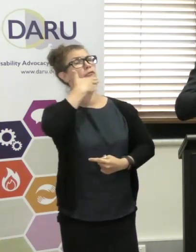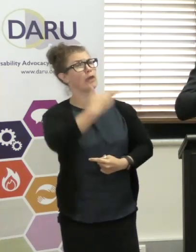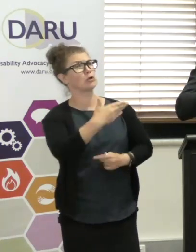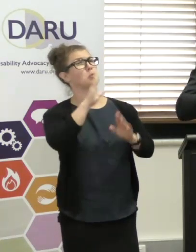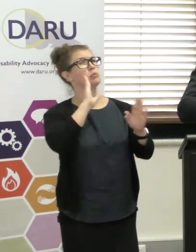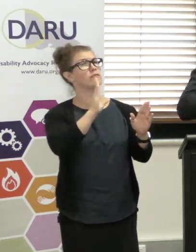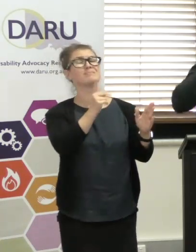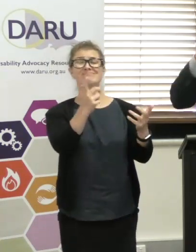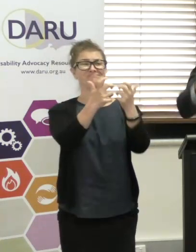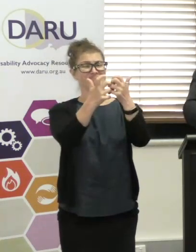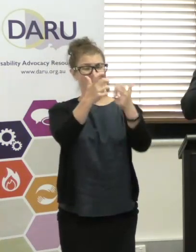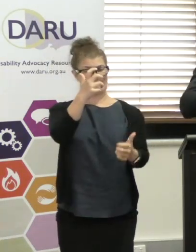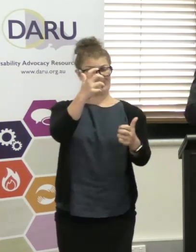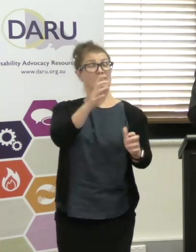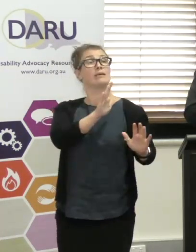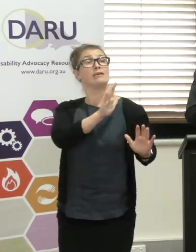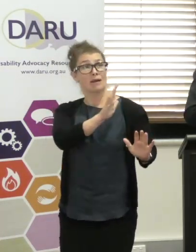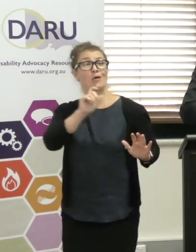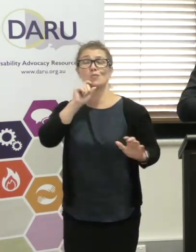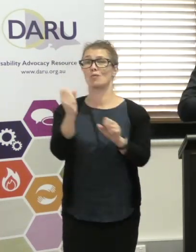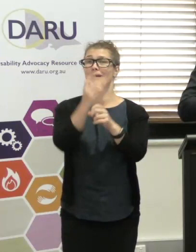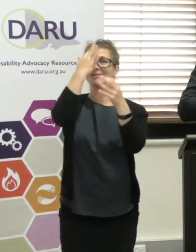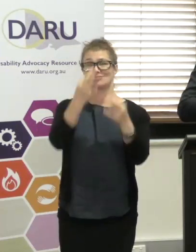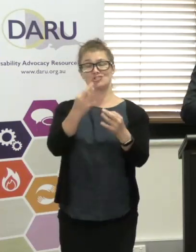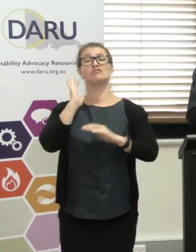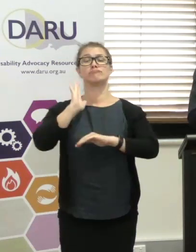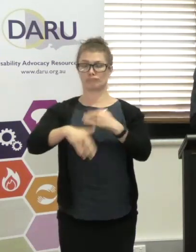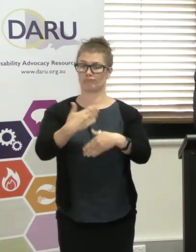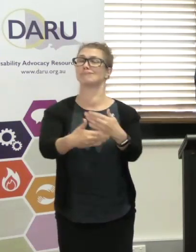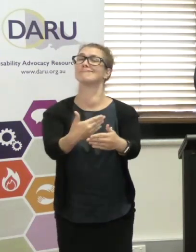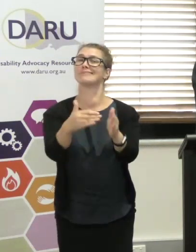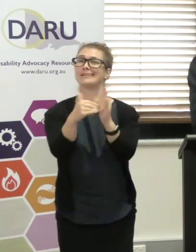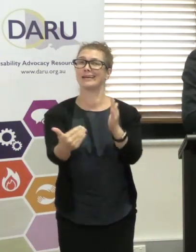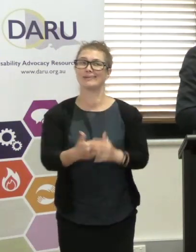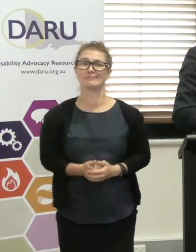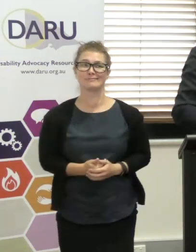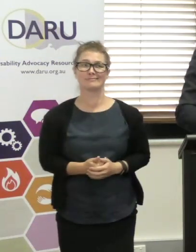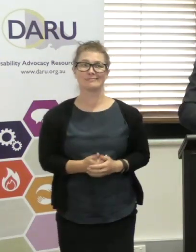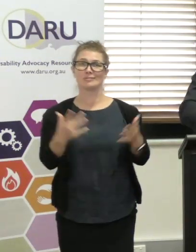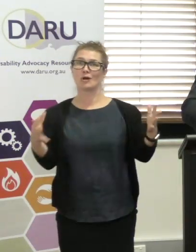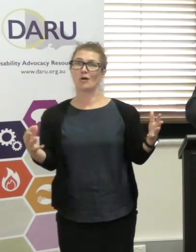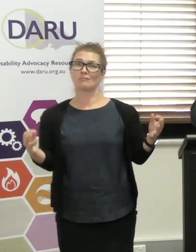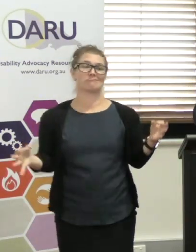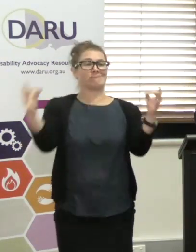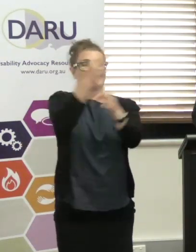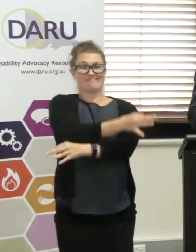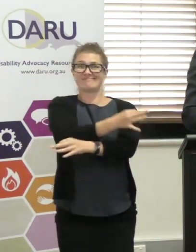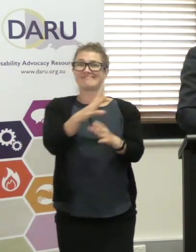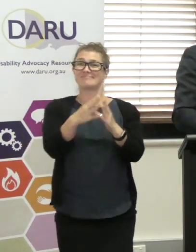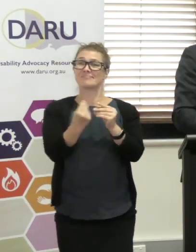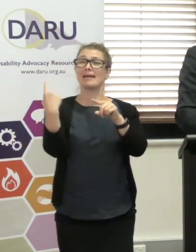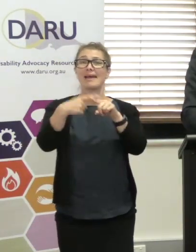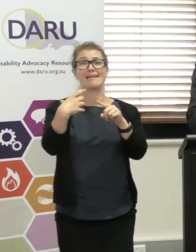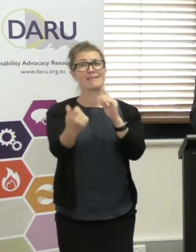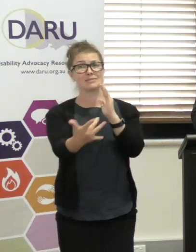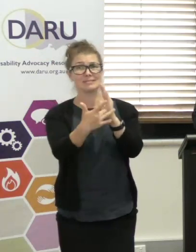it's incompatible, we will make the decision in favour of our values and systems. So that's what we did. We also had technical advisors, and I think this is where I want to